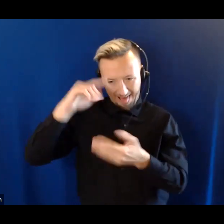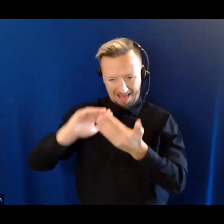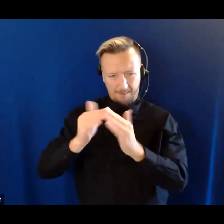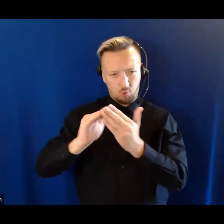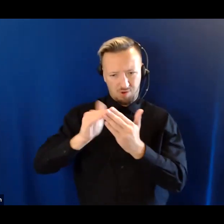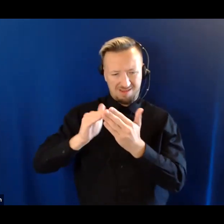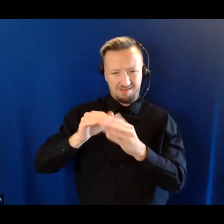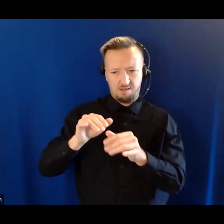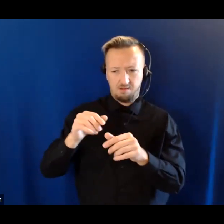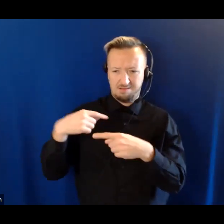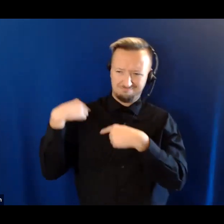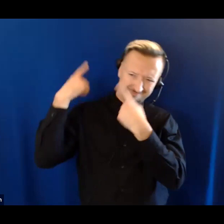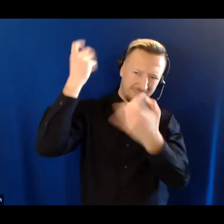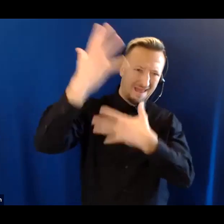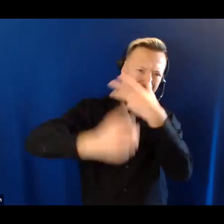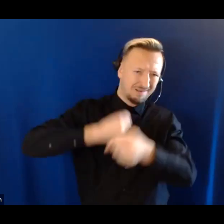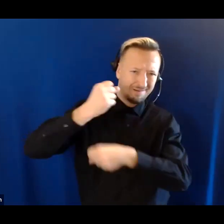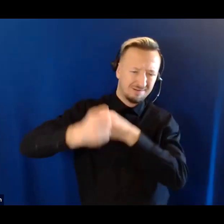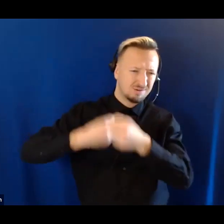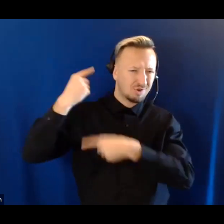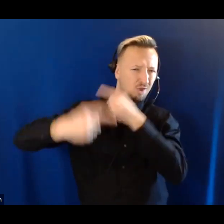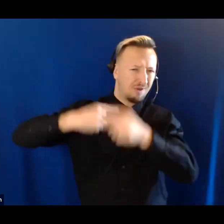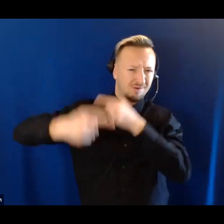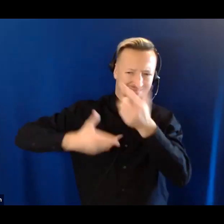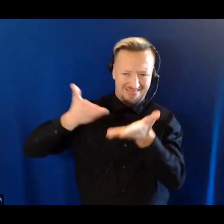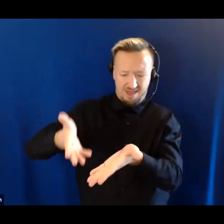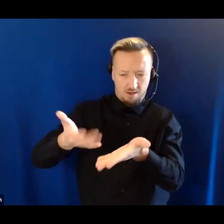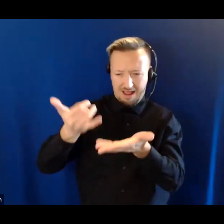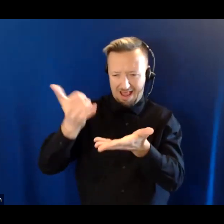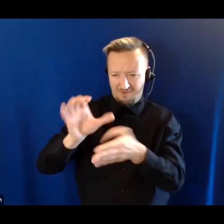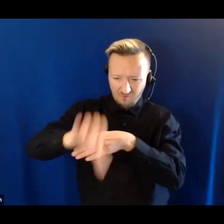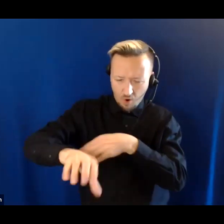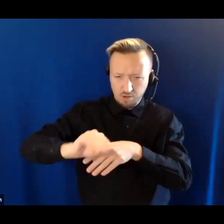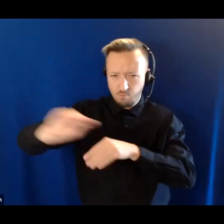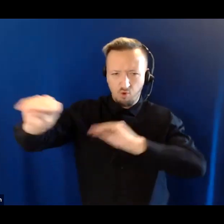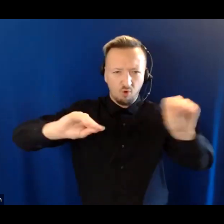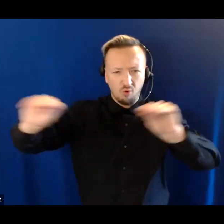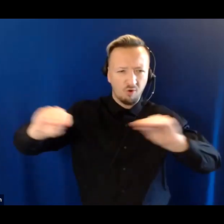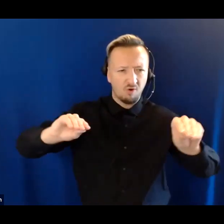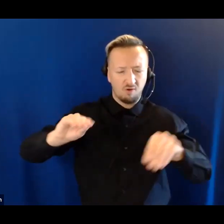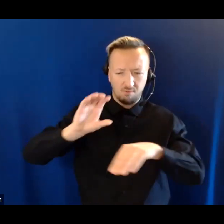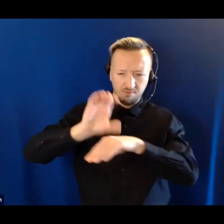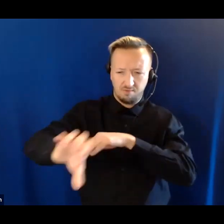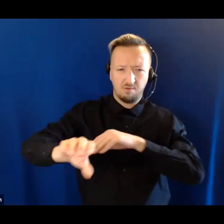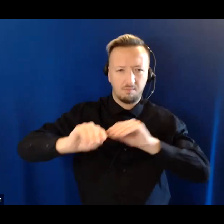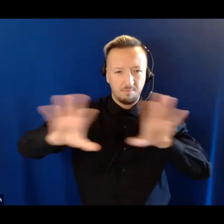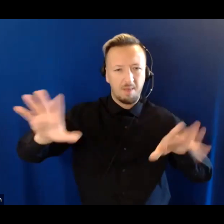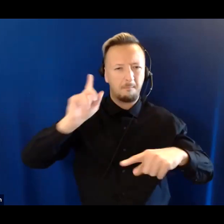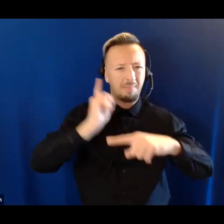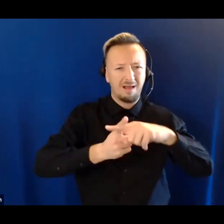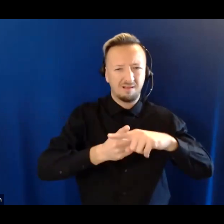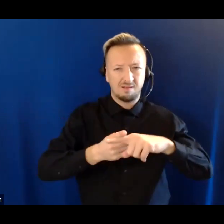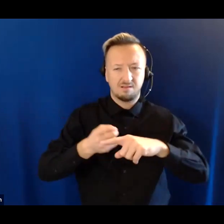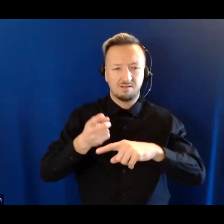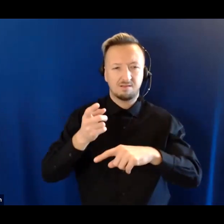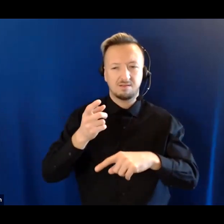generations, dispersed throughout a county, and then impoverished through other policies